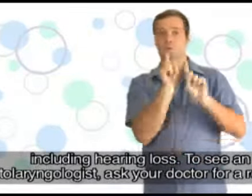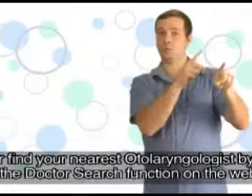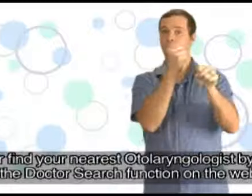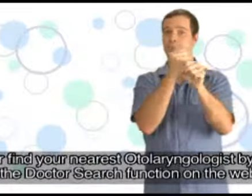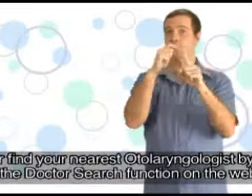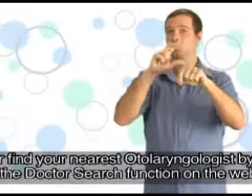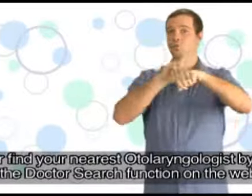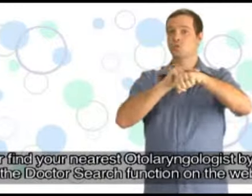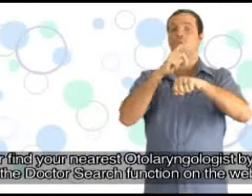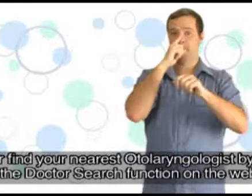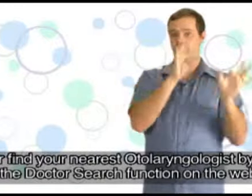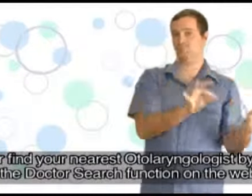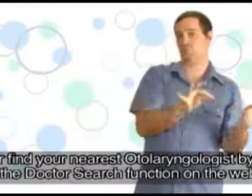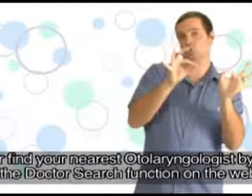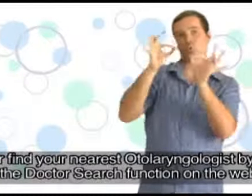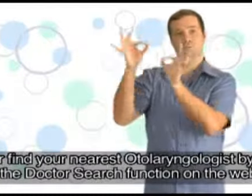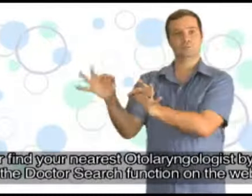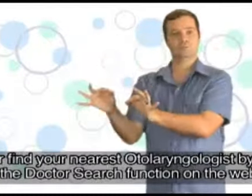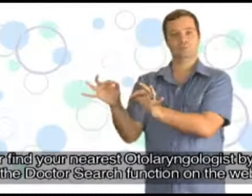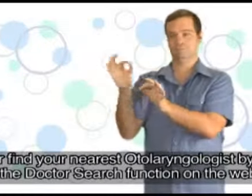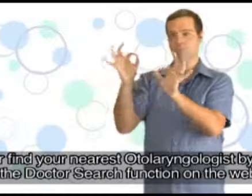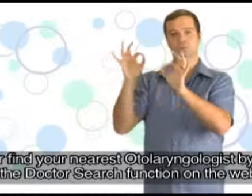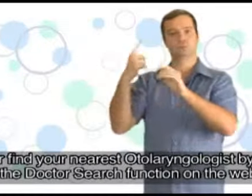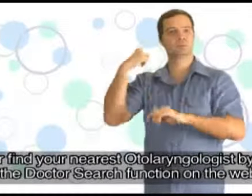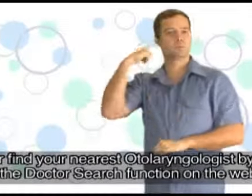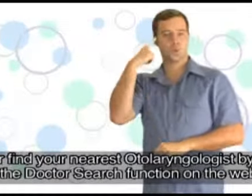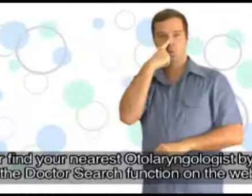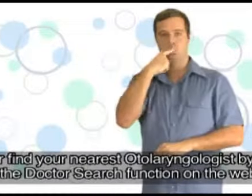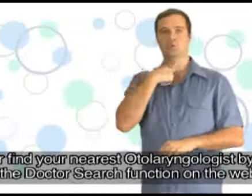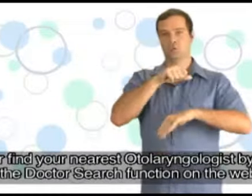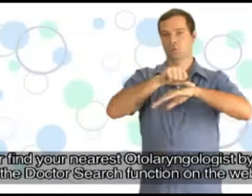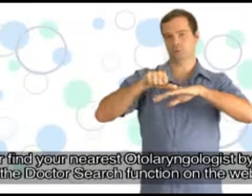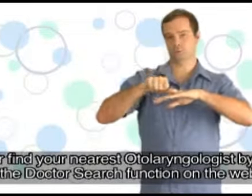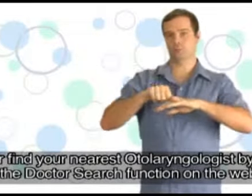referral or find your nearest otolaryngologist by using the doctor search function on the website.